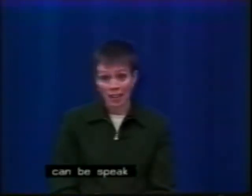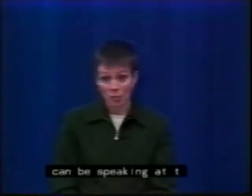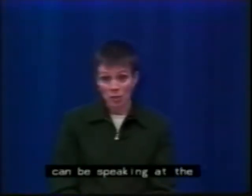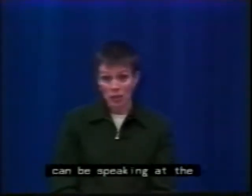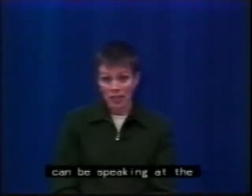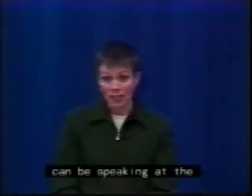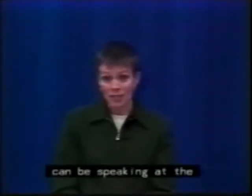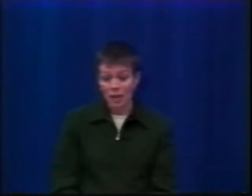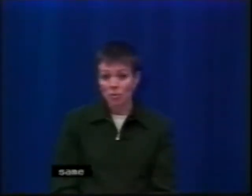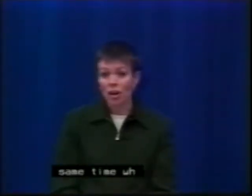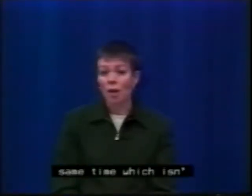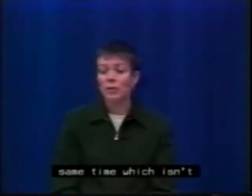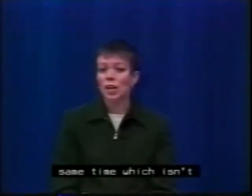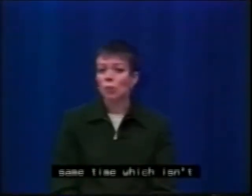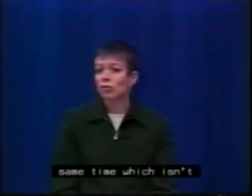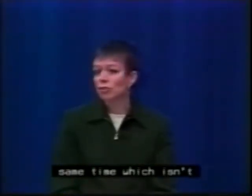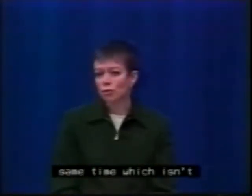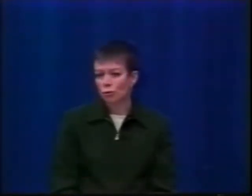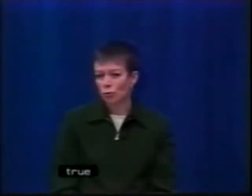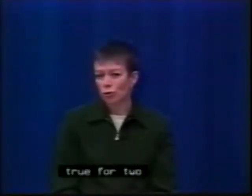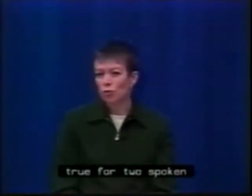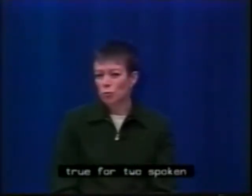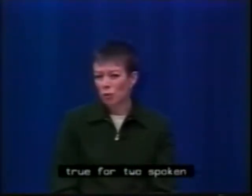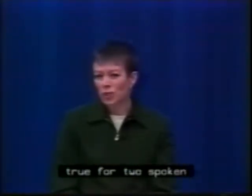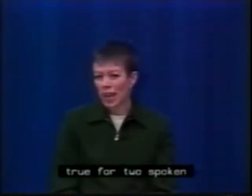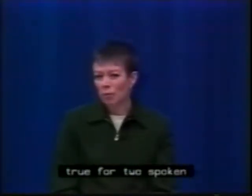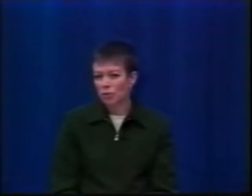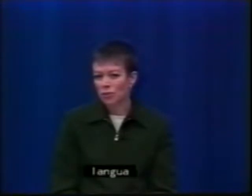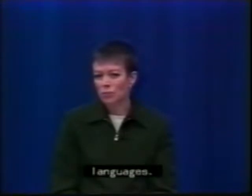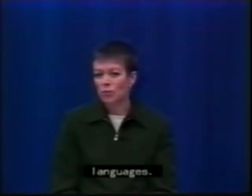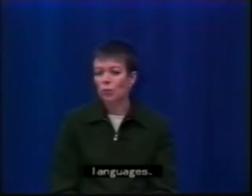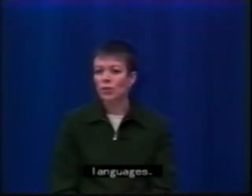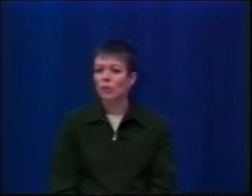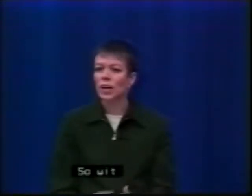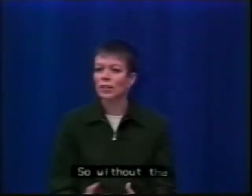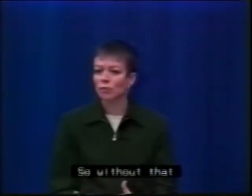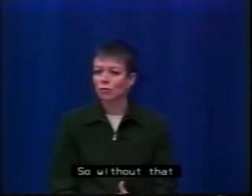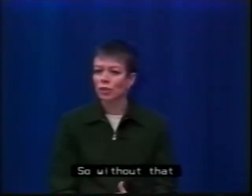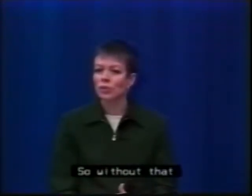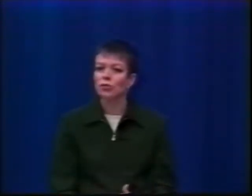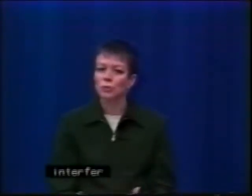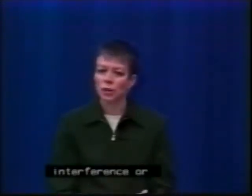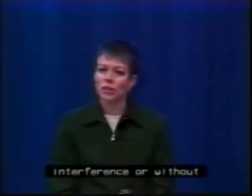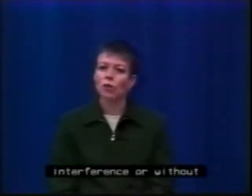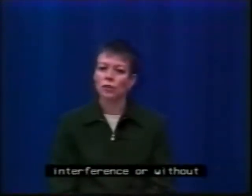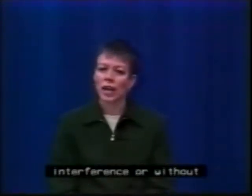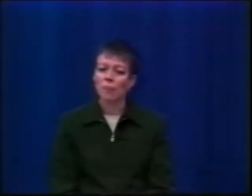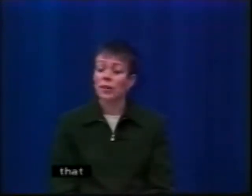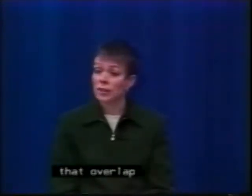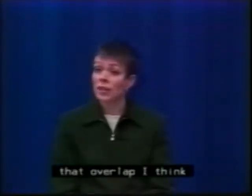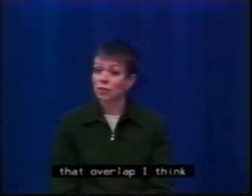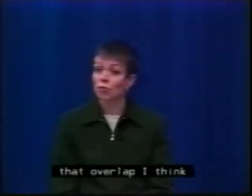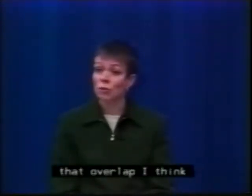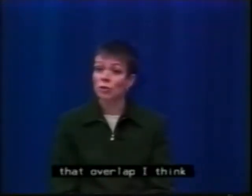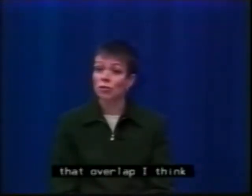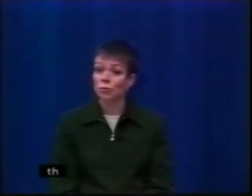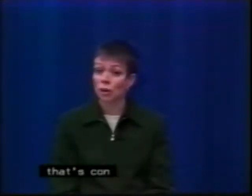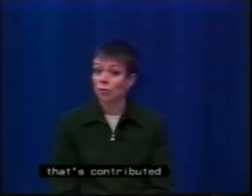I can be speaking at the same time, which isn't true for two spoken languages. So without that interference or without that overlap, I think that's contributed to our